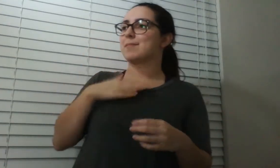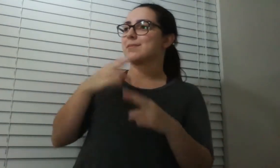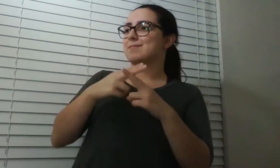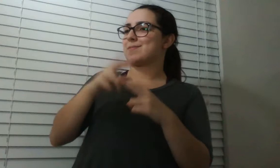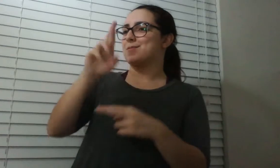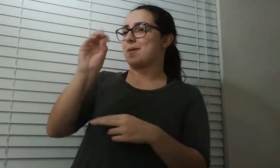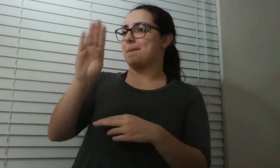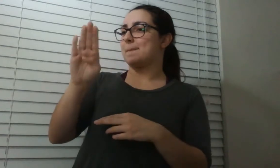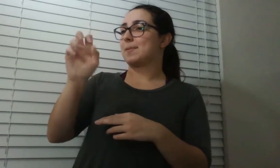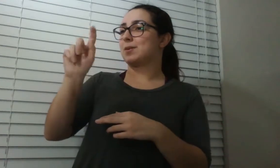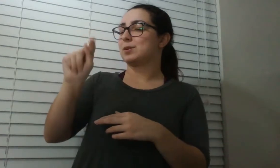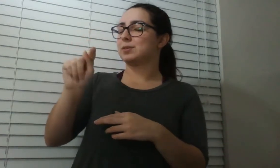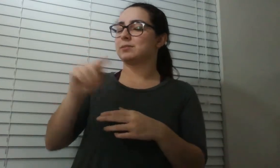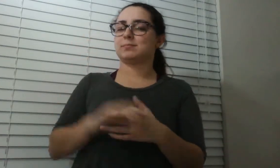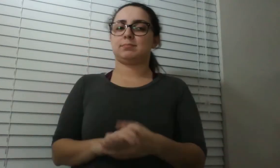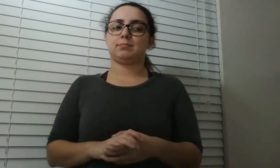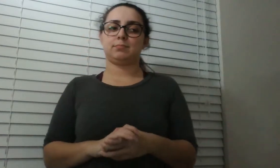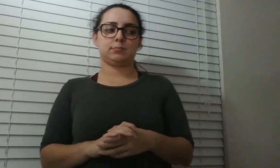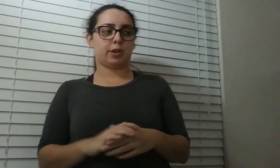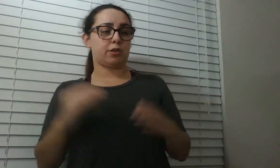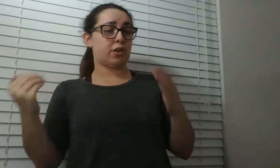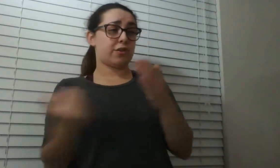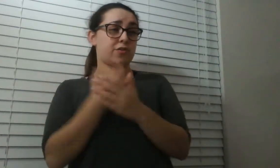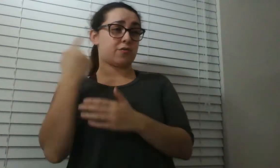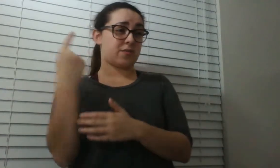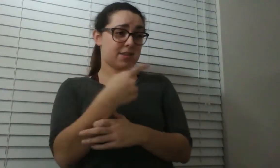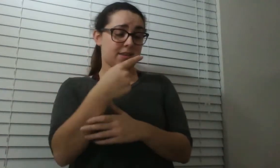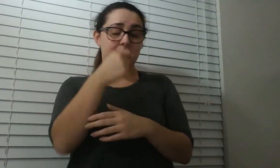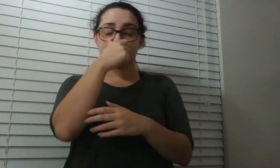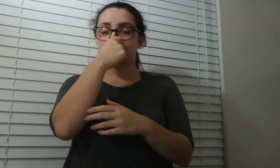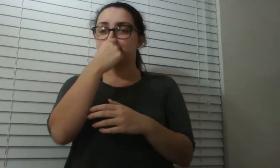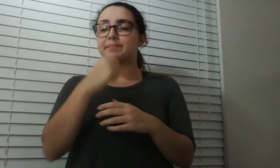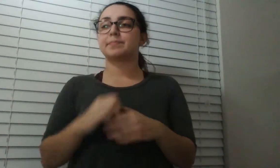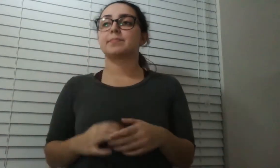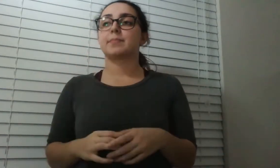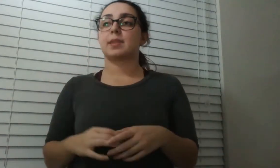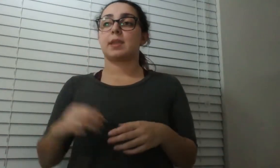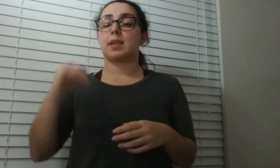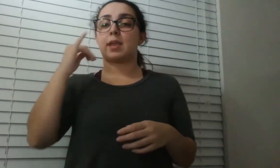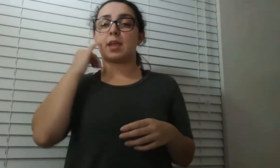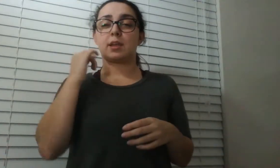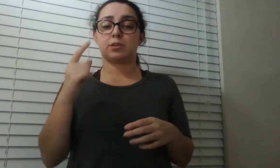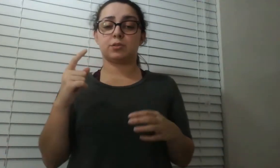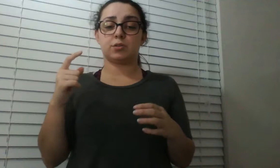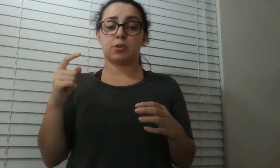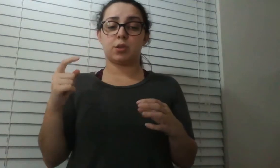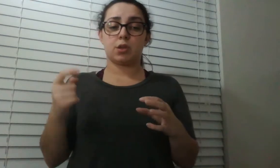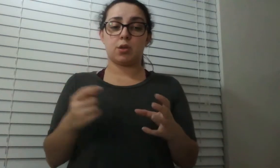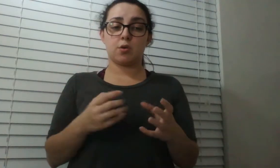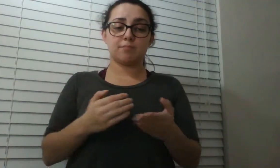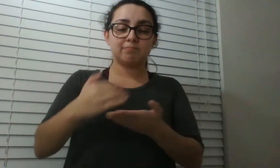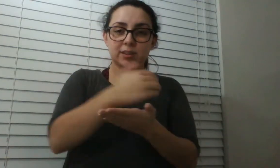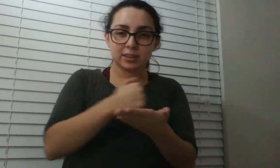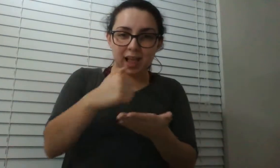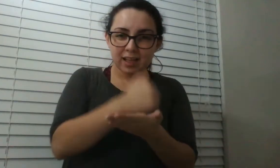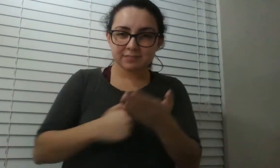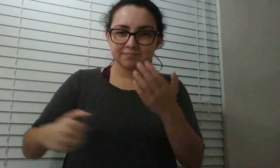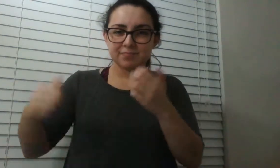A brand new you. If you took every single molecule in the swamp man's body, it would be exactly like yours at this